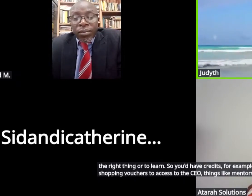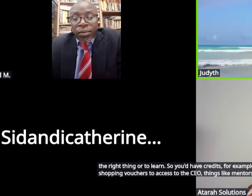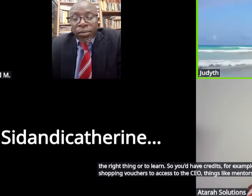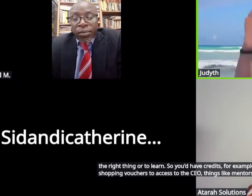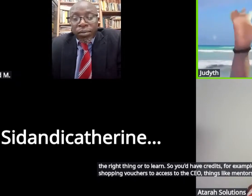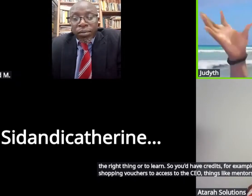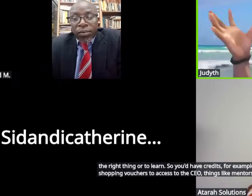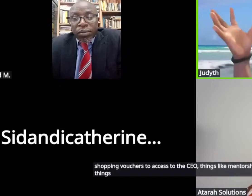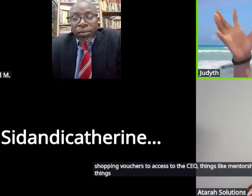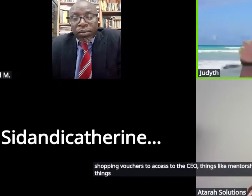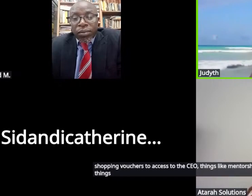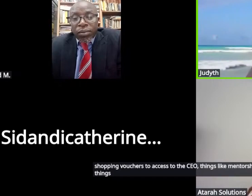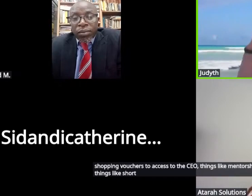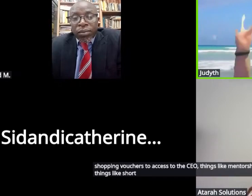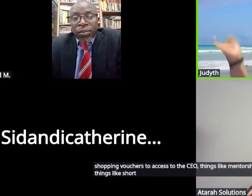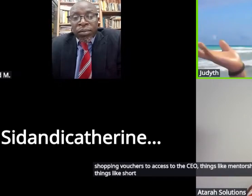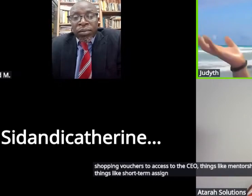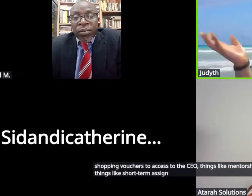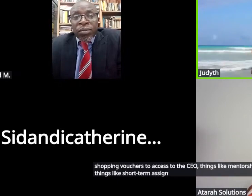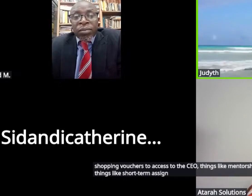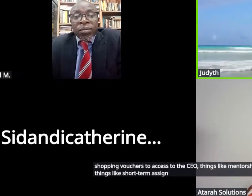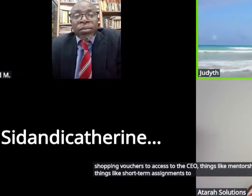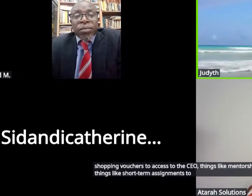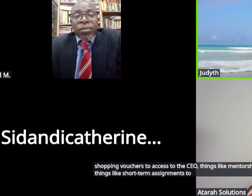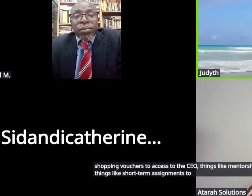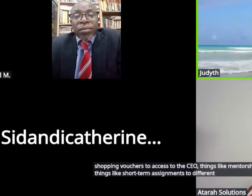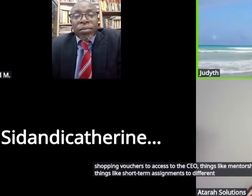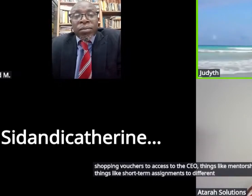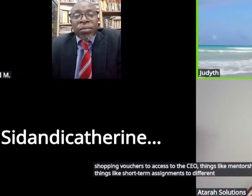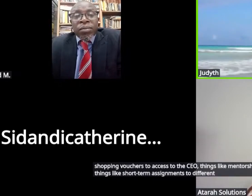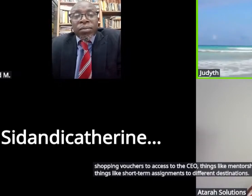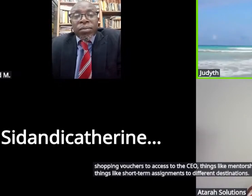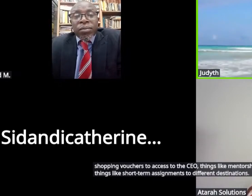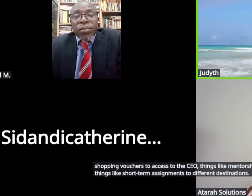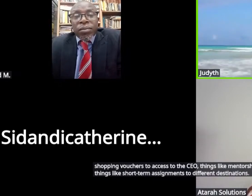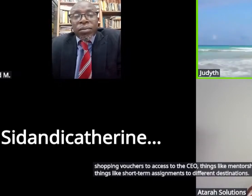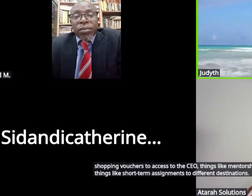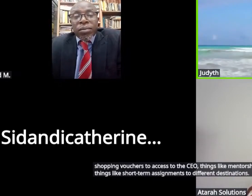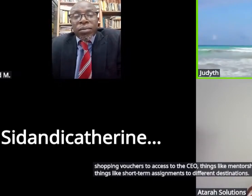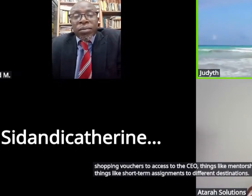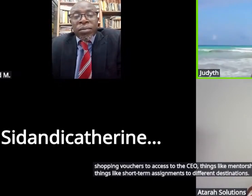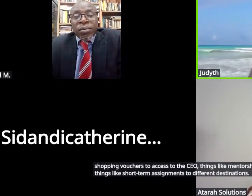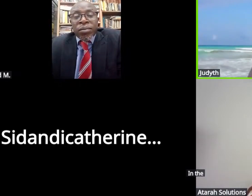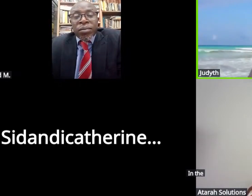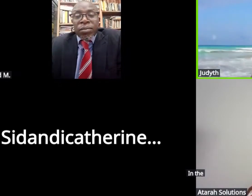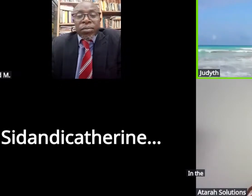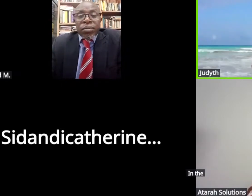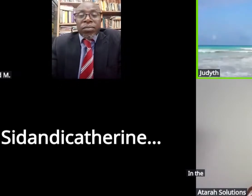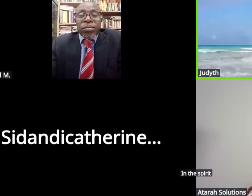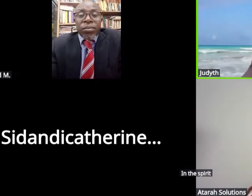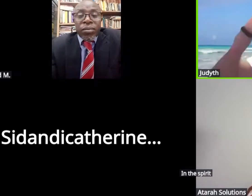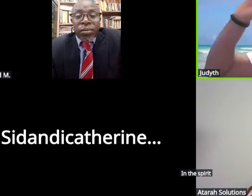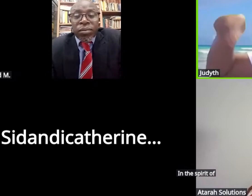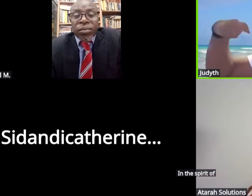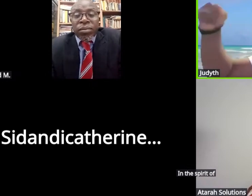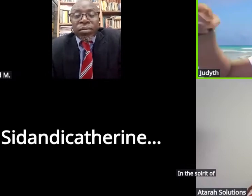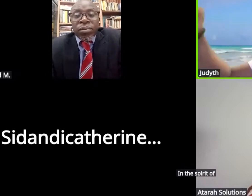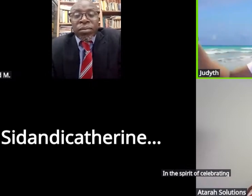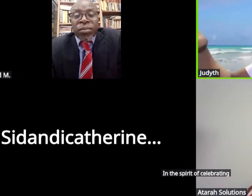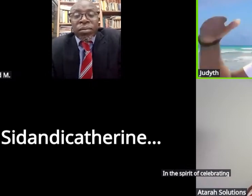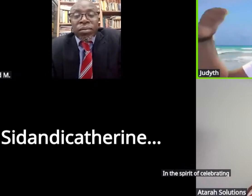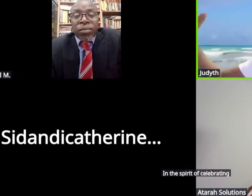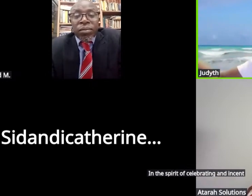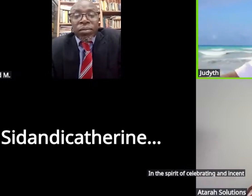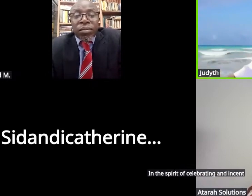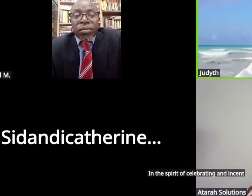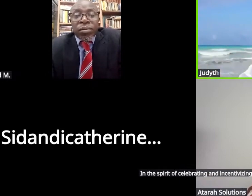like short-term assignments to different destinations, in the spirit of celebrating and incentivizing